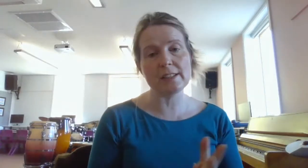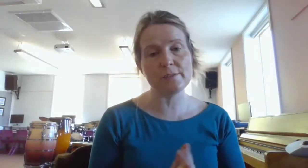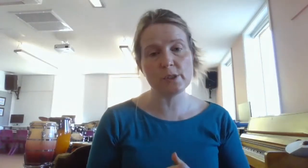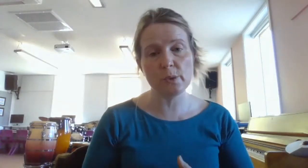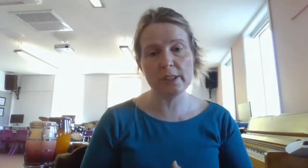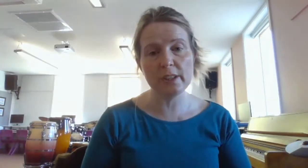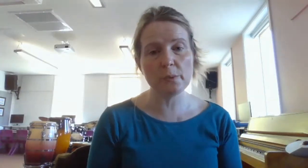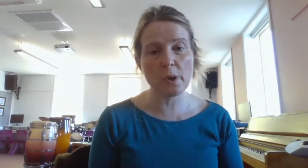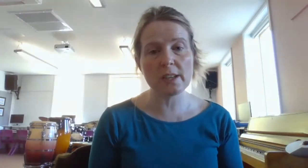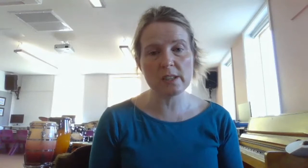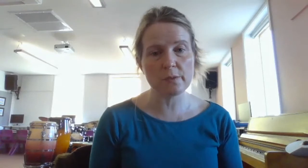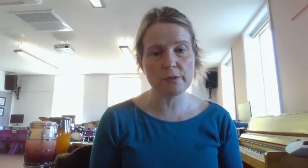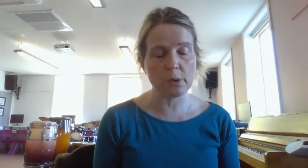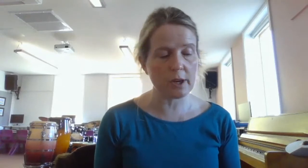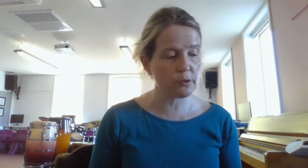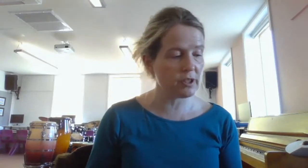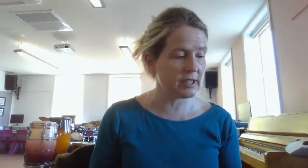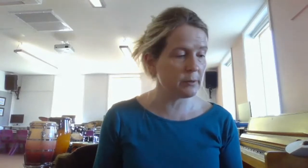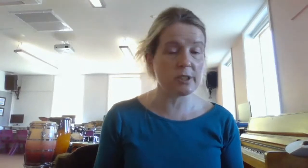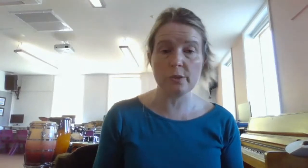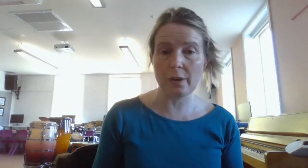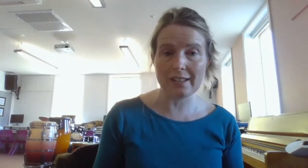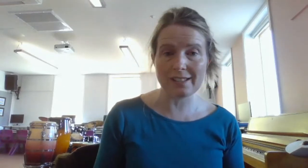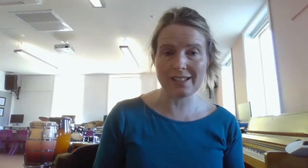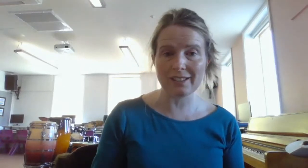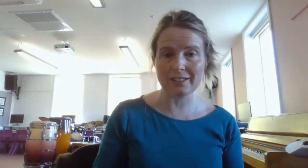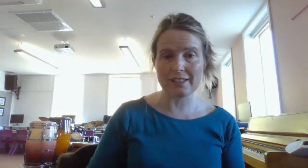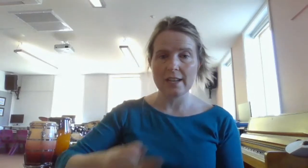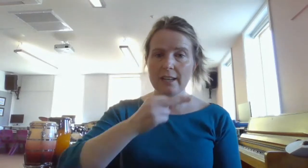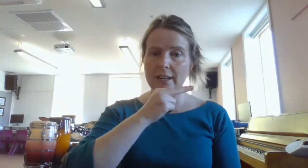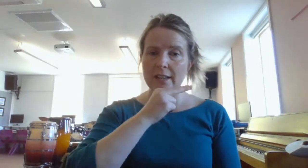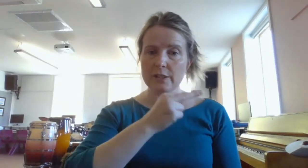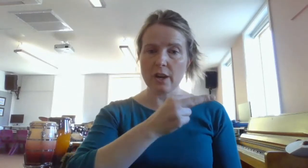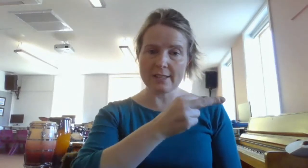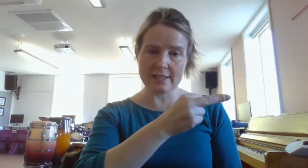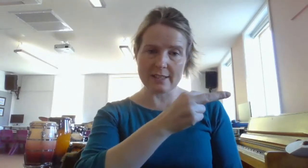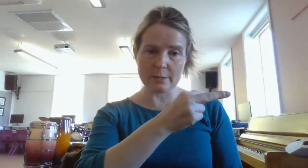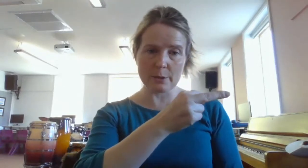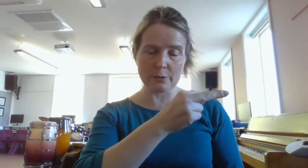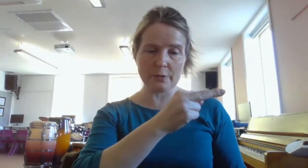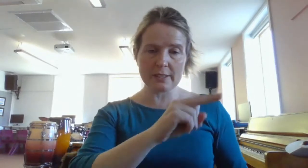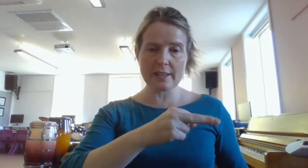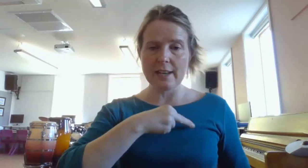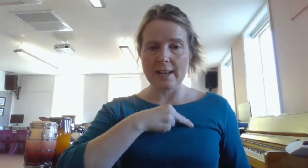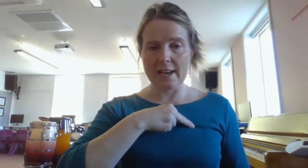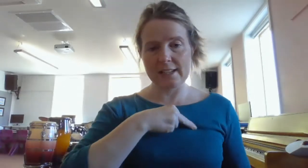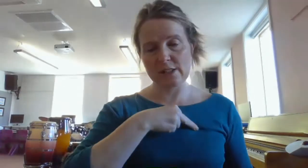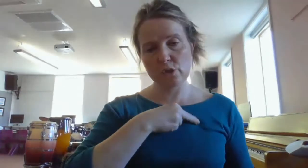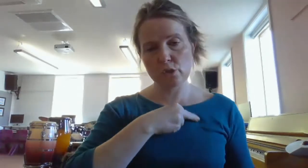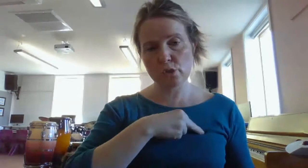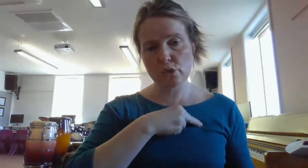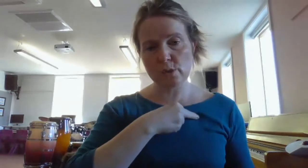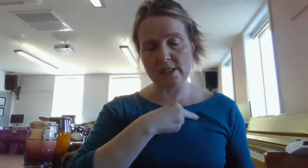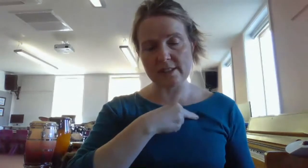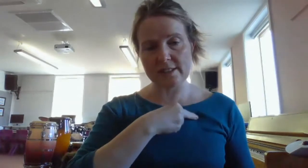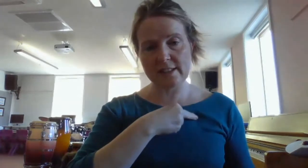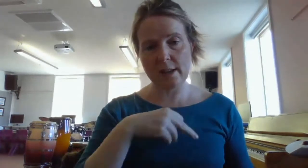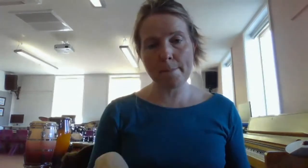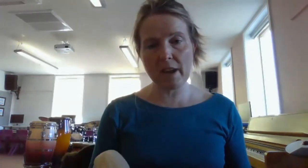for toilet. One is really quite tricky, which is why there's a second. You isolate the middle finger and it's toilet. But